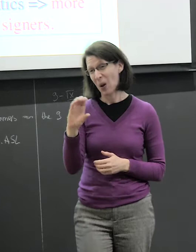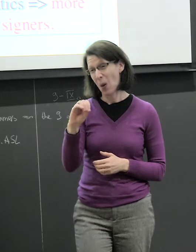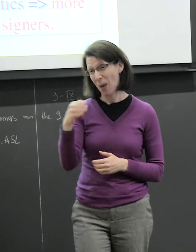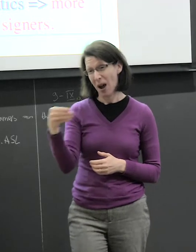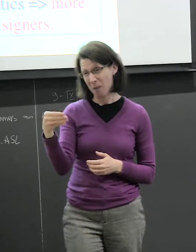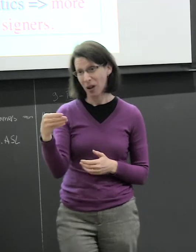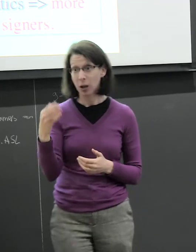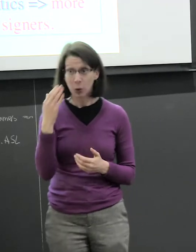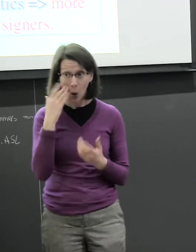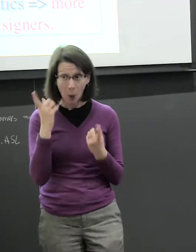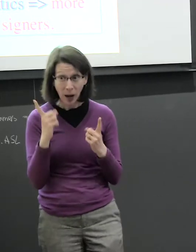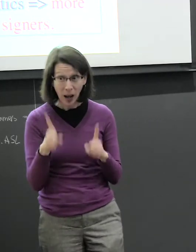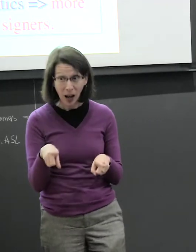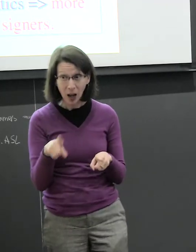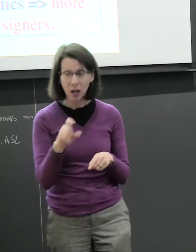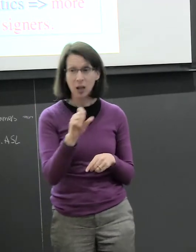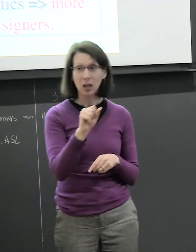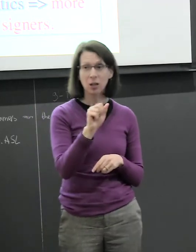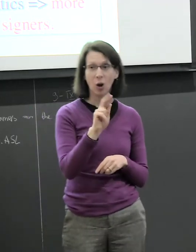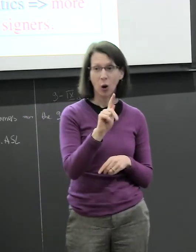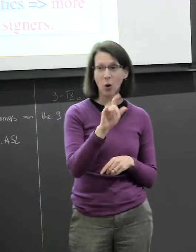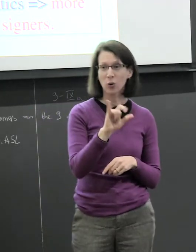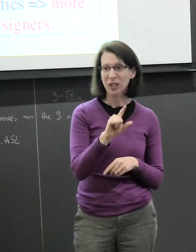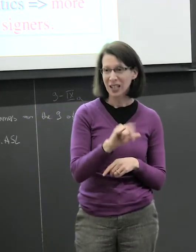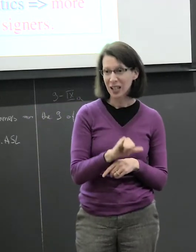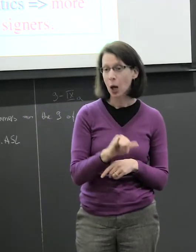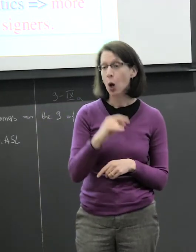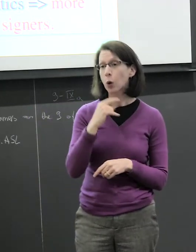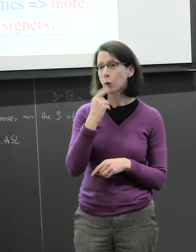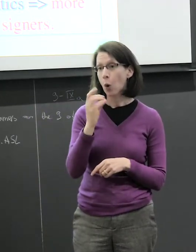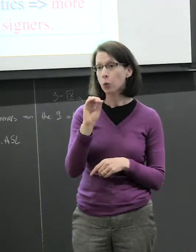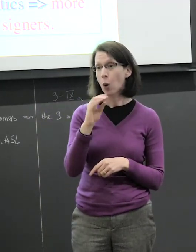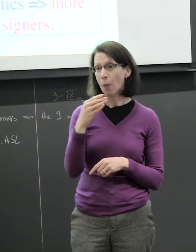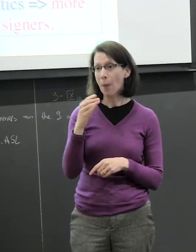what happened? Sarkozy told Obama that he would win.